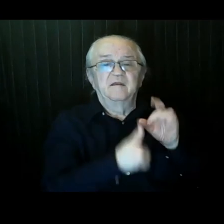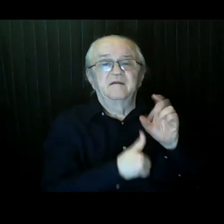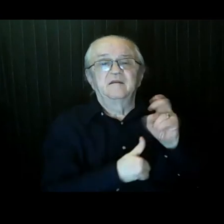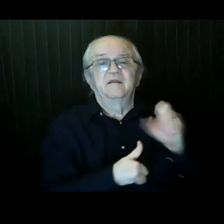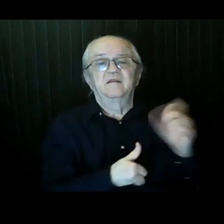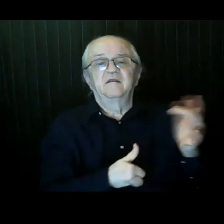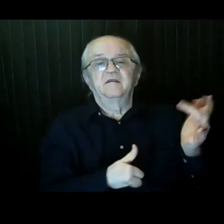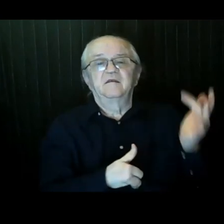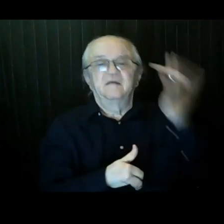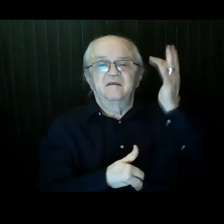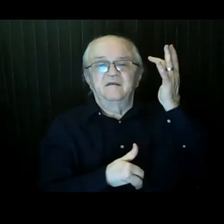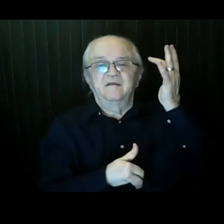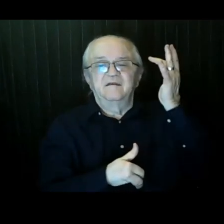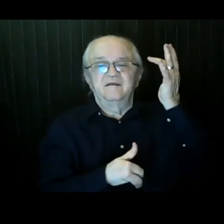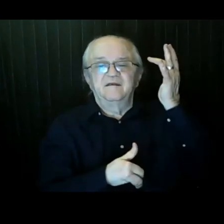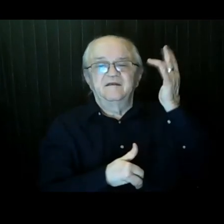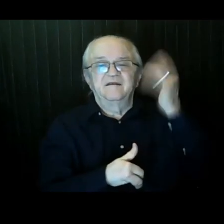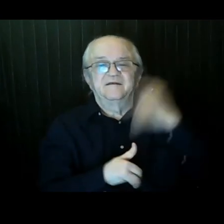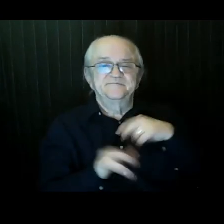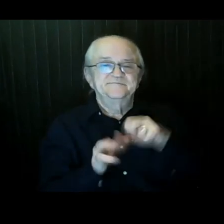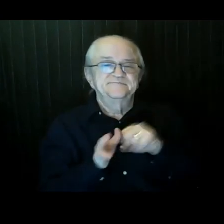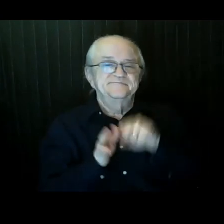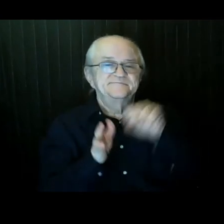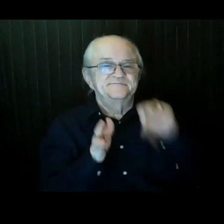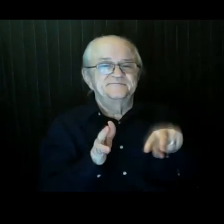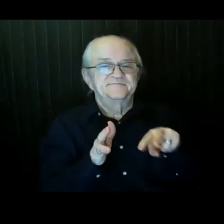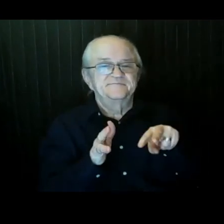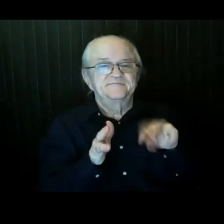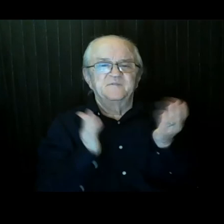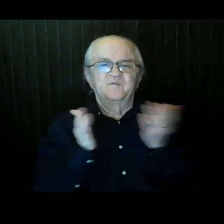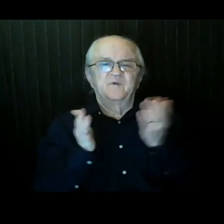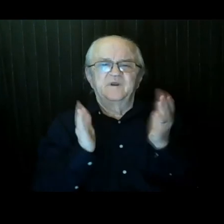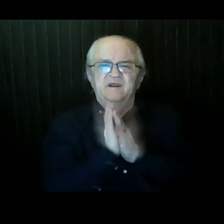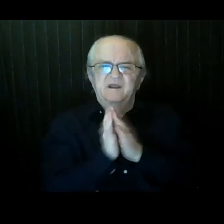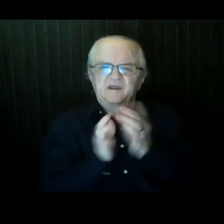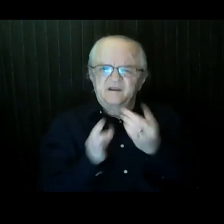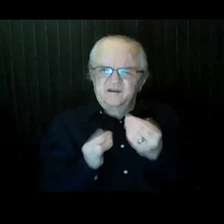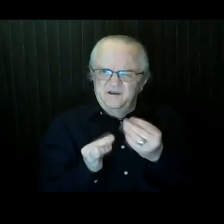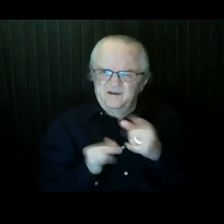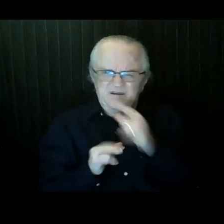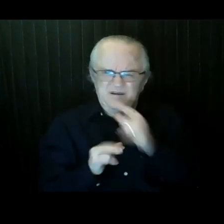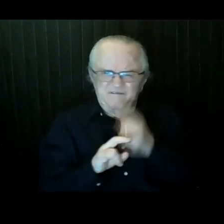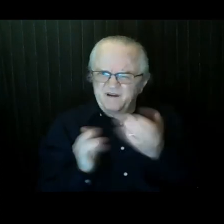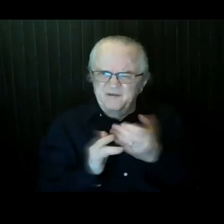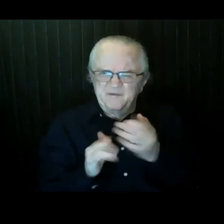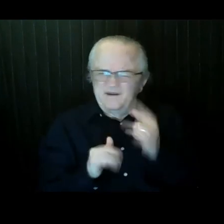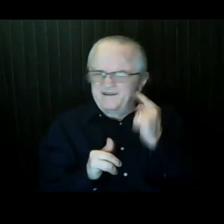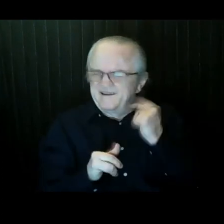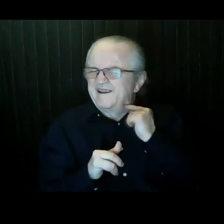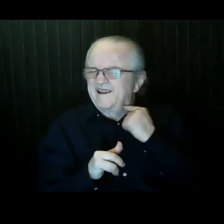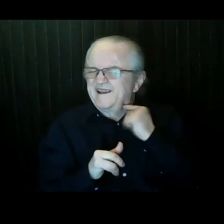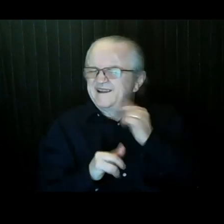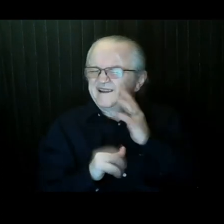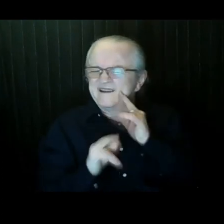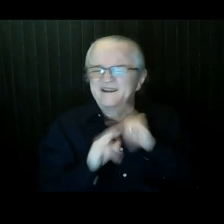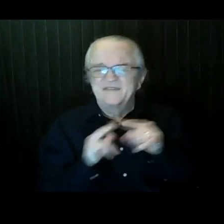and I pull into Denny's, and as I get out, I walk in. The waitress asks me what I'm doing. You know, she says, you're not from around here. I can tell by your accent. And I said, well, I'm actually headed